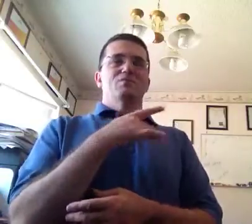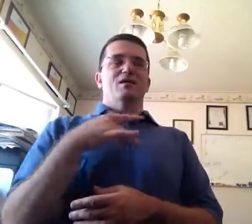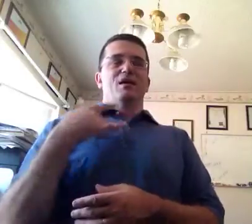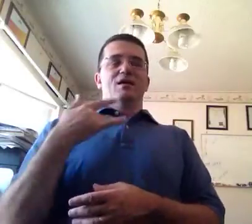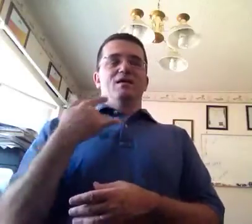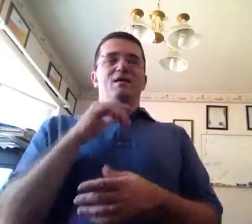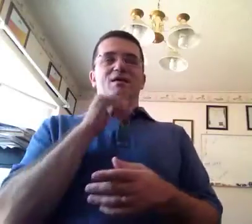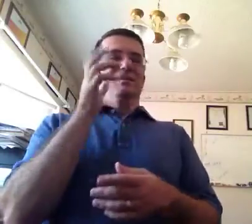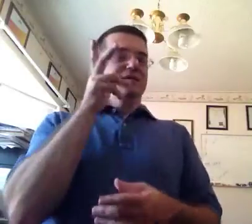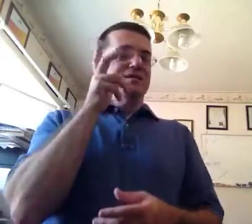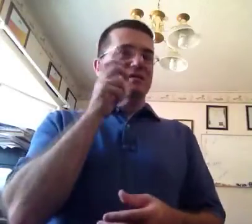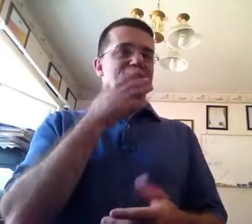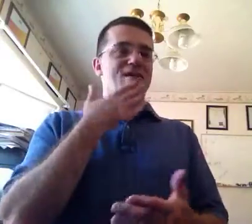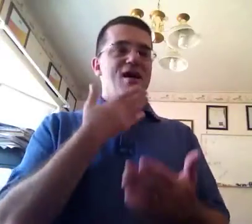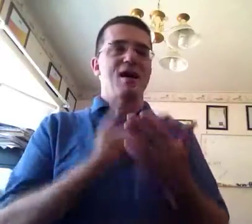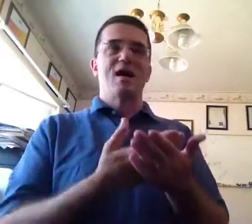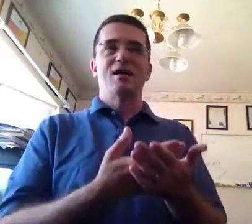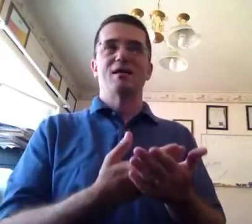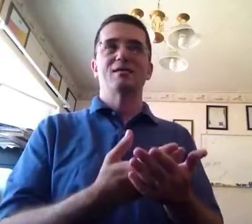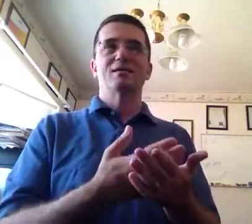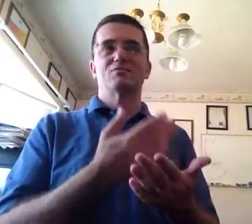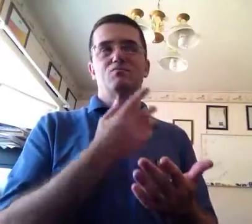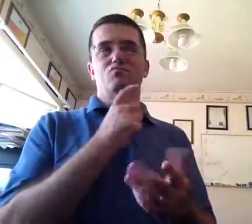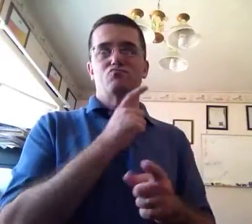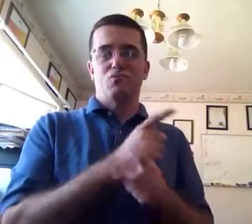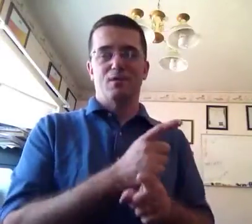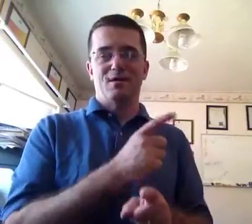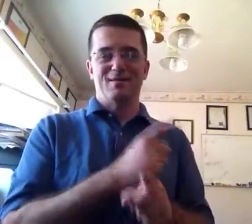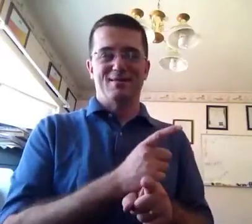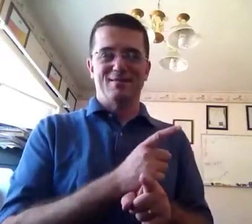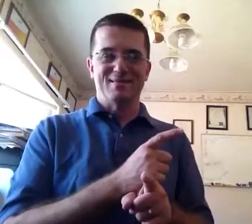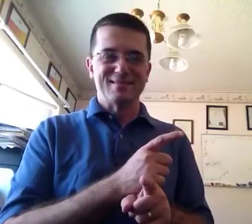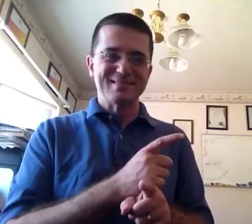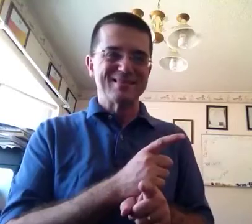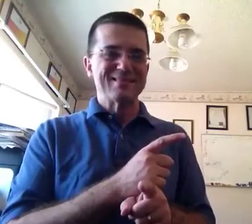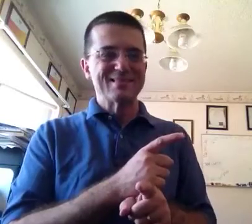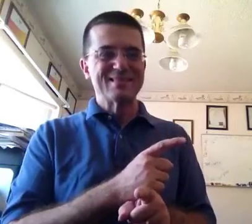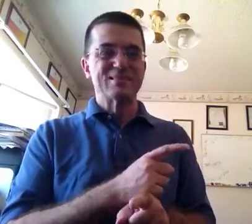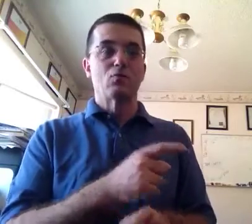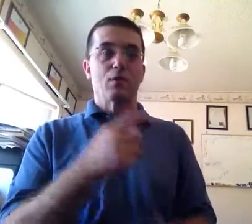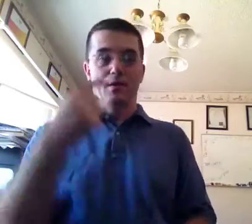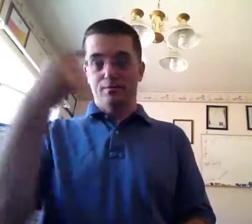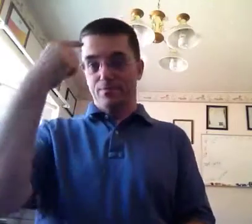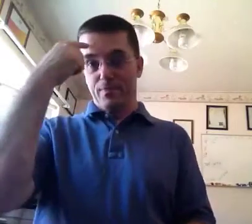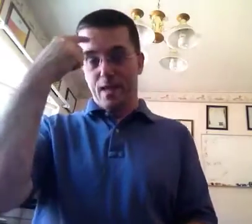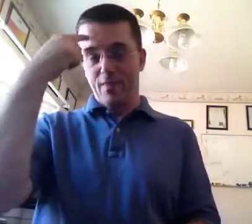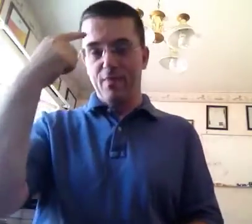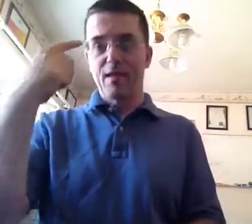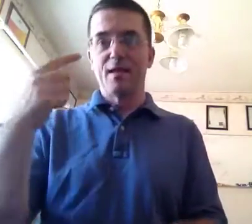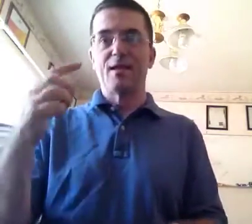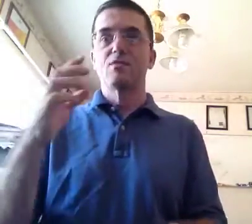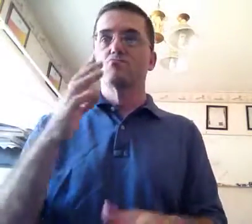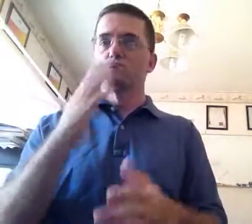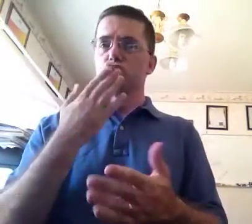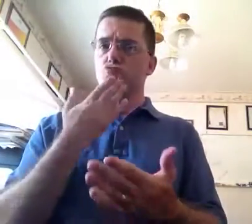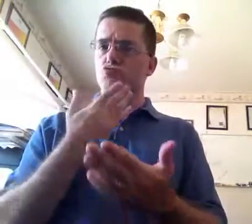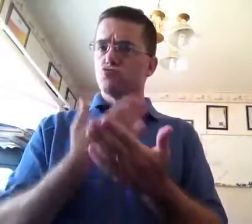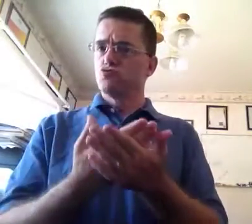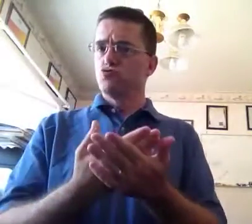doesn't sound quite kosher, but well, I think the intent is noble,